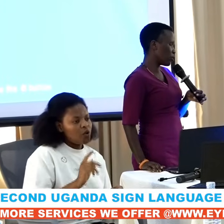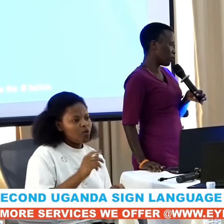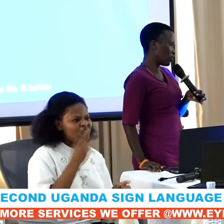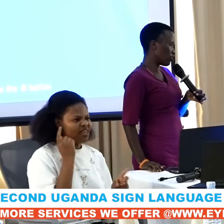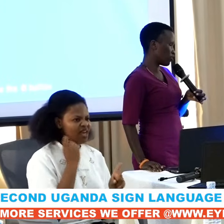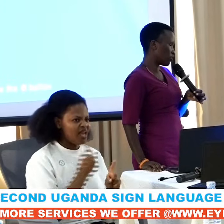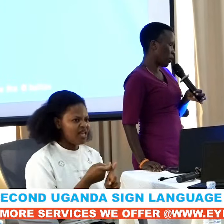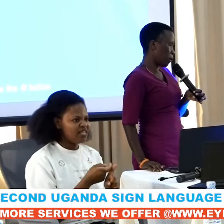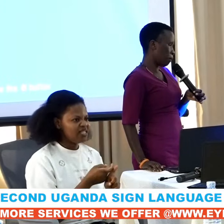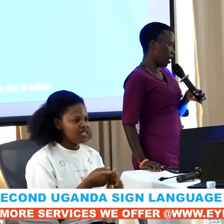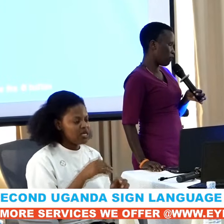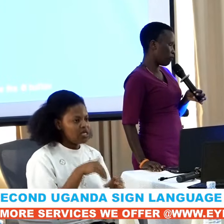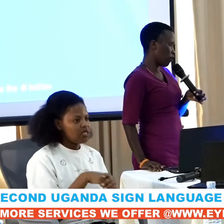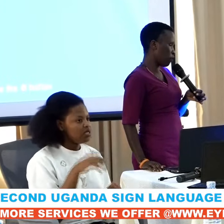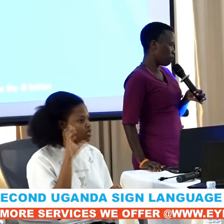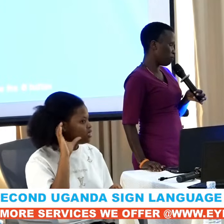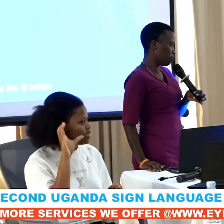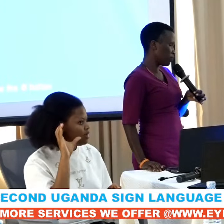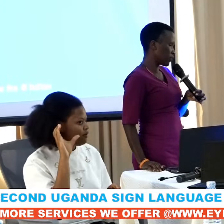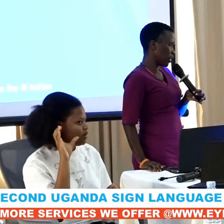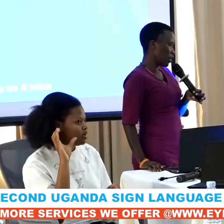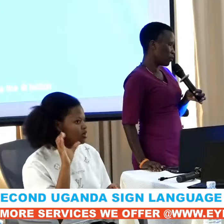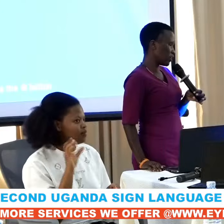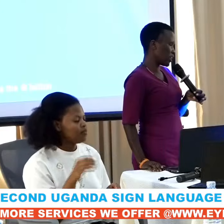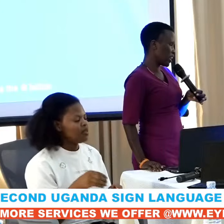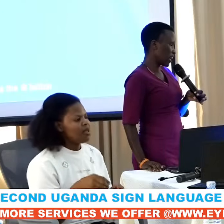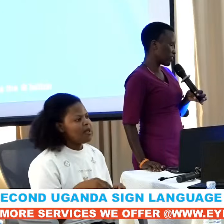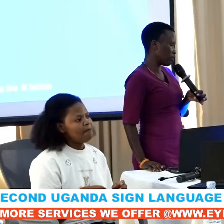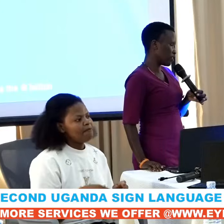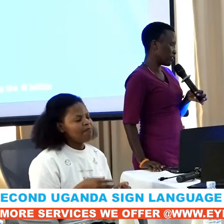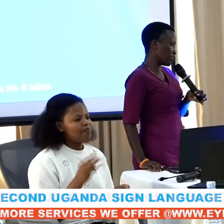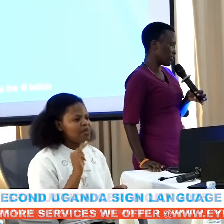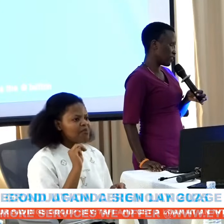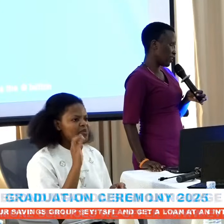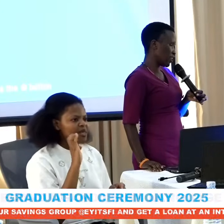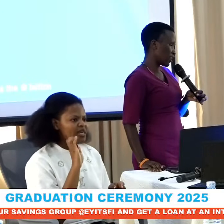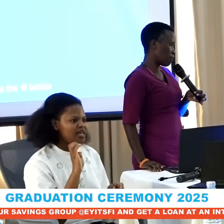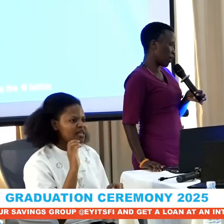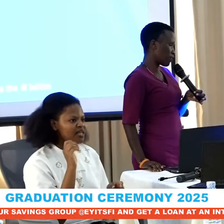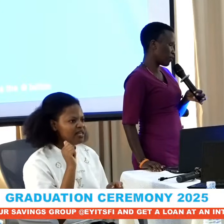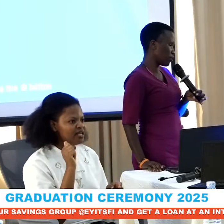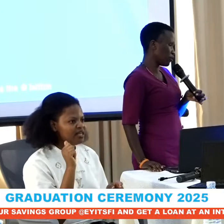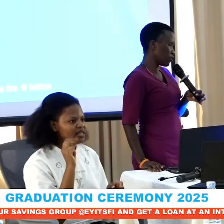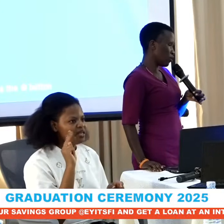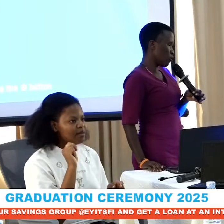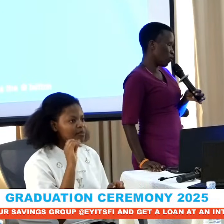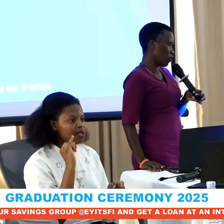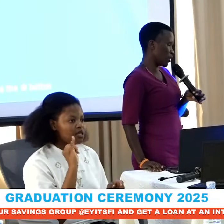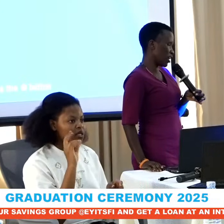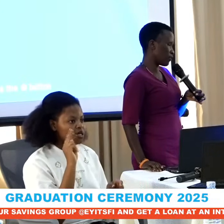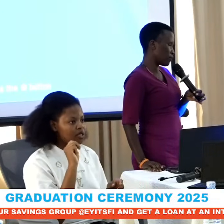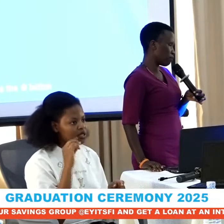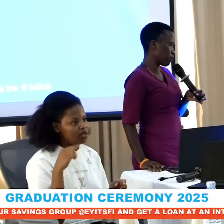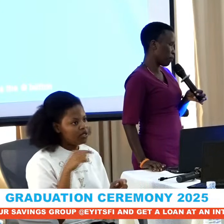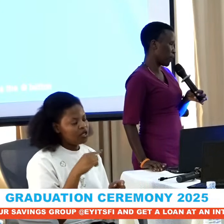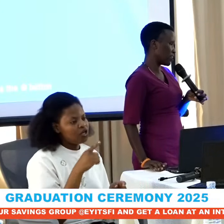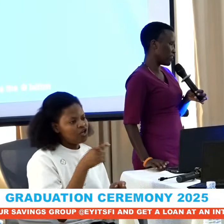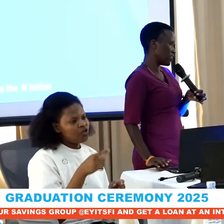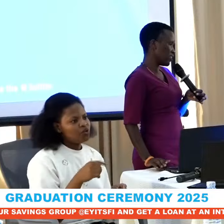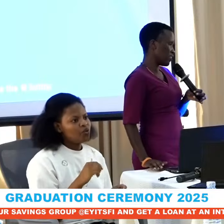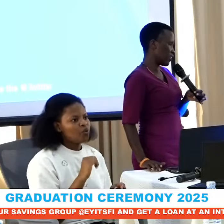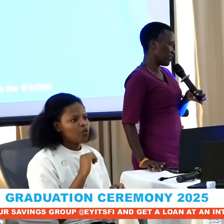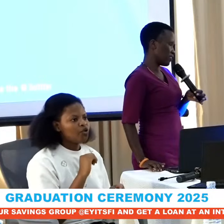you will not perform your daily activities like a person who hears